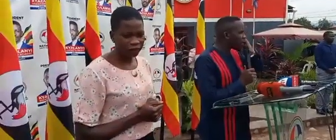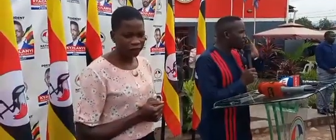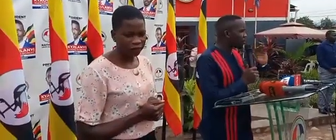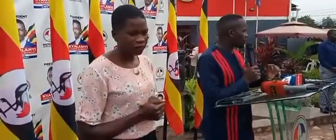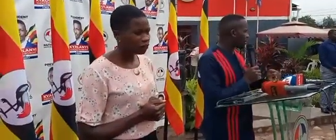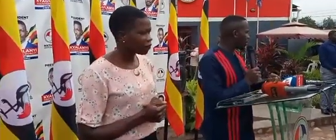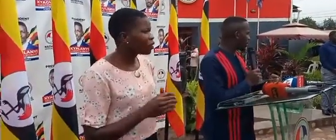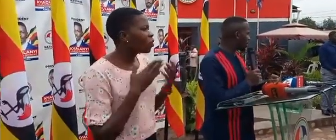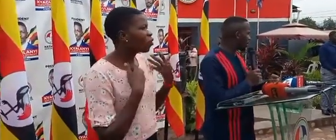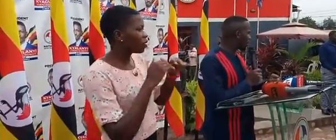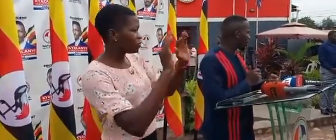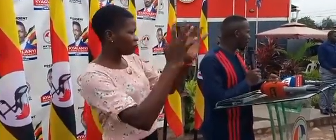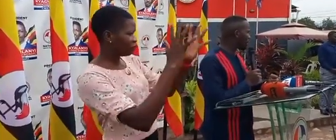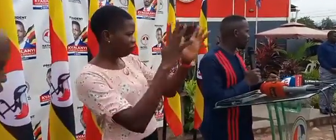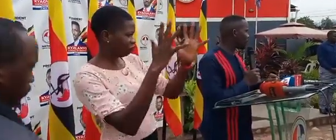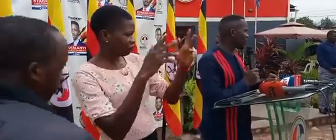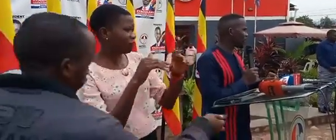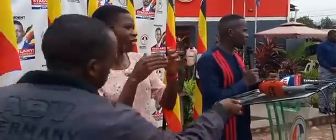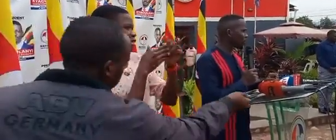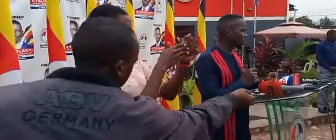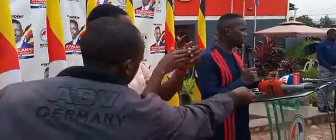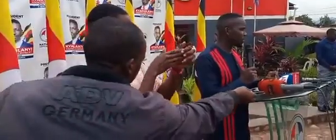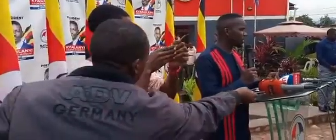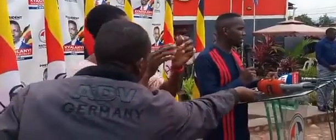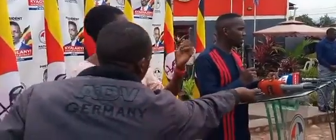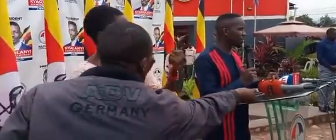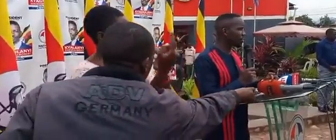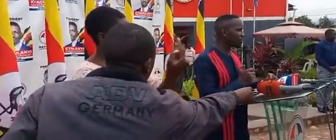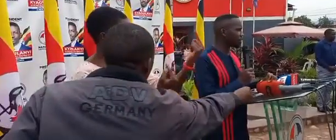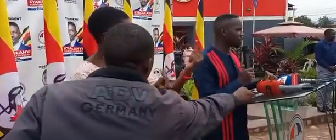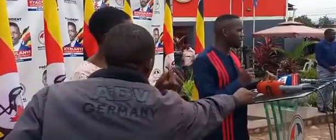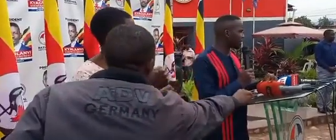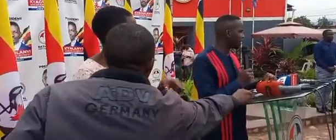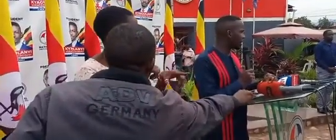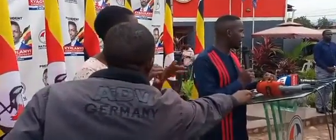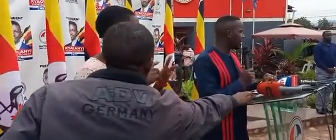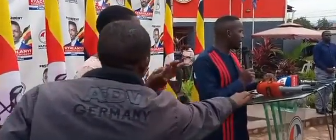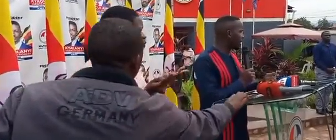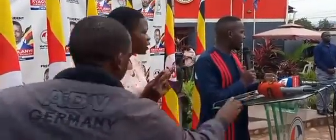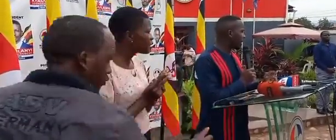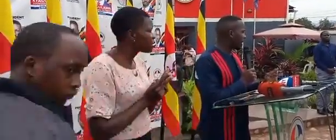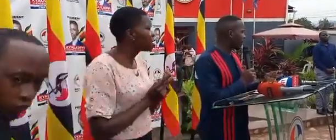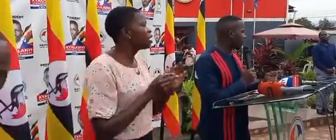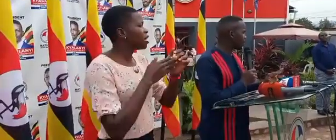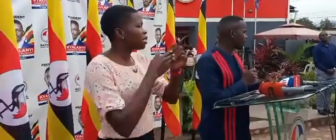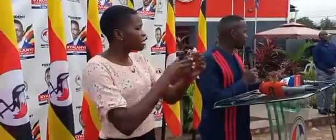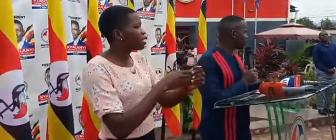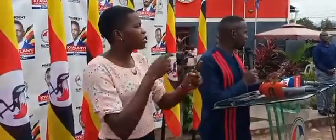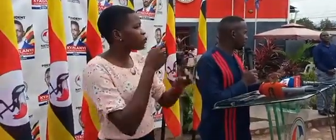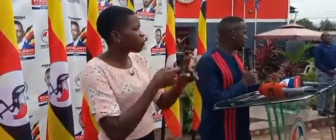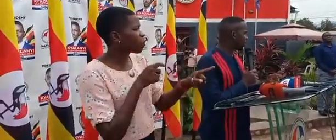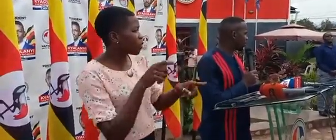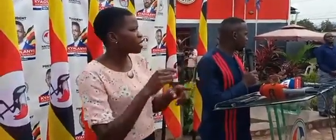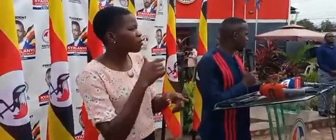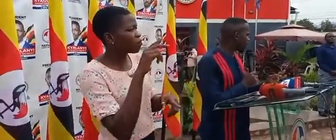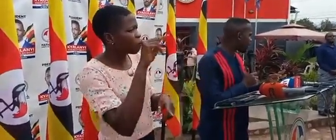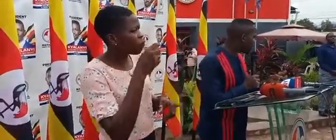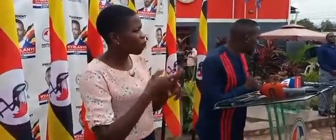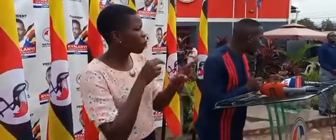I would like to appreciate the leaders who are in this place, the leadership of the party, the deputy